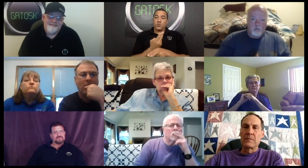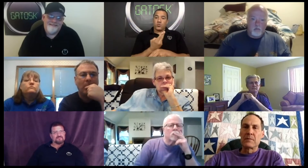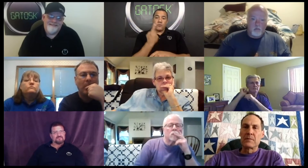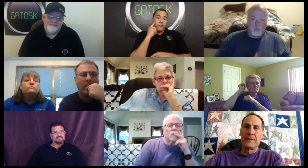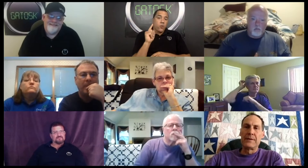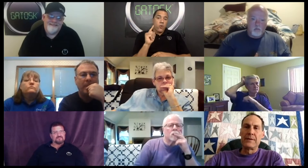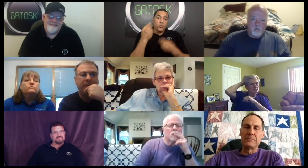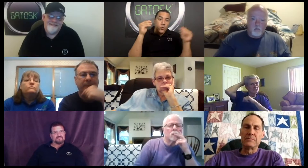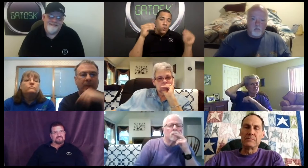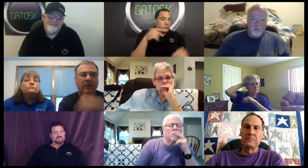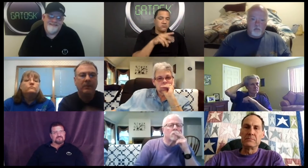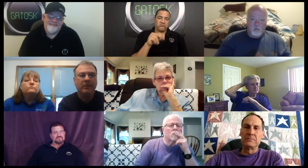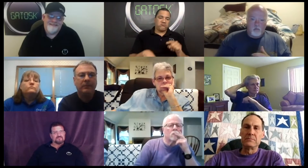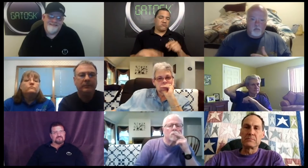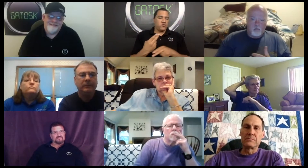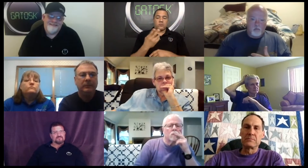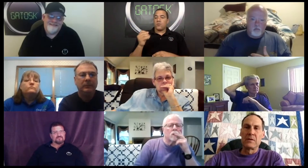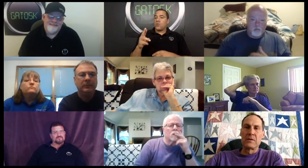Advertising credits are not used for the store.